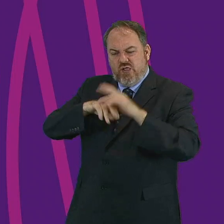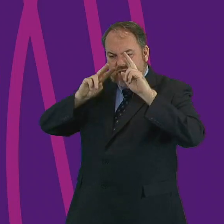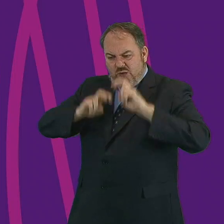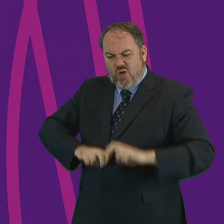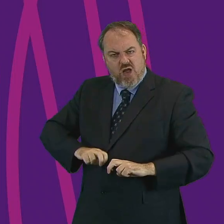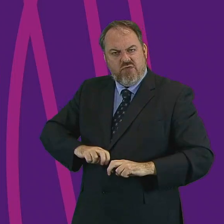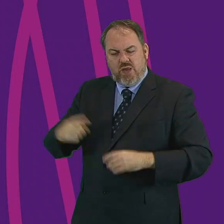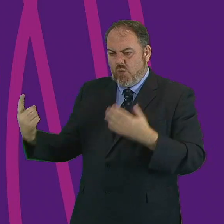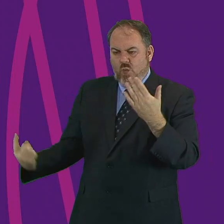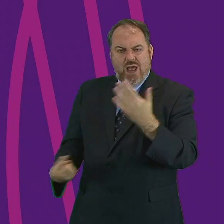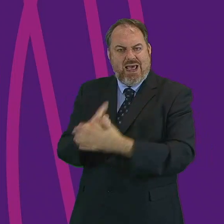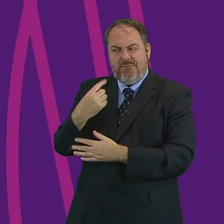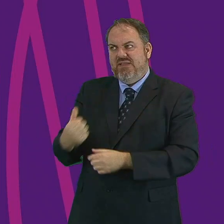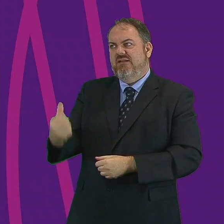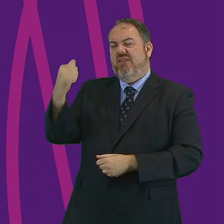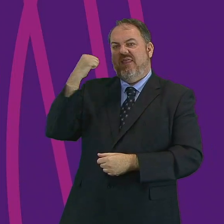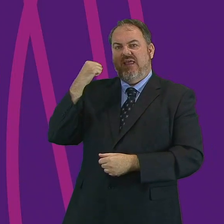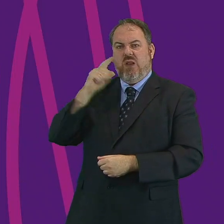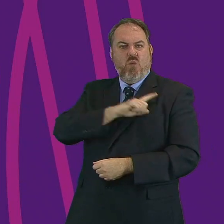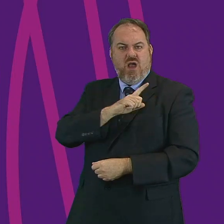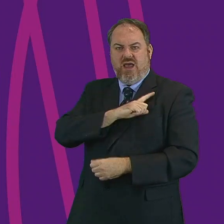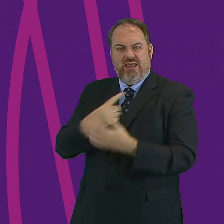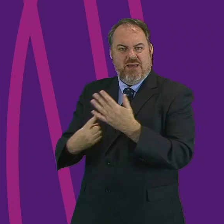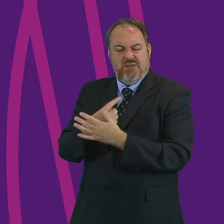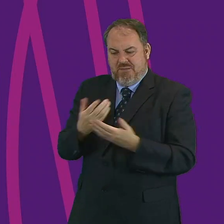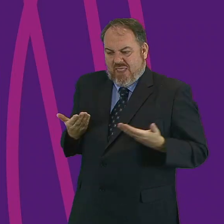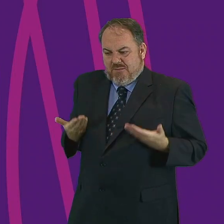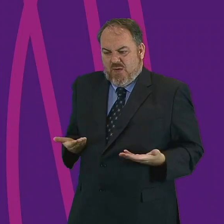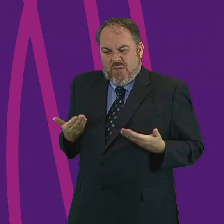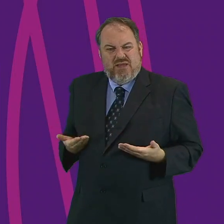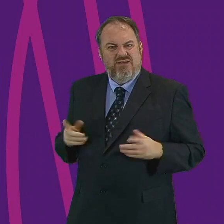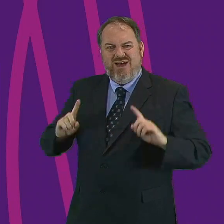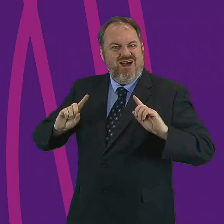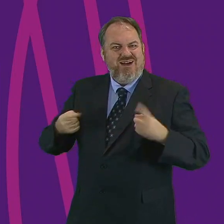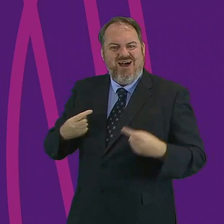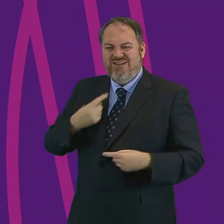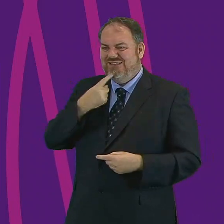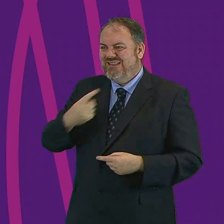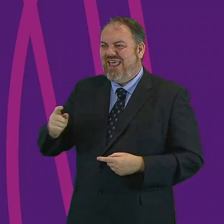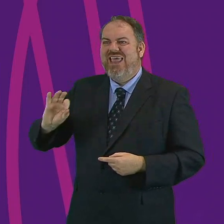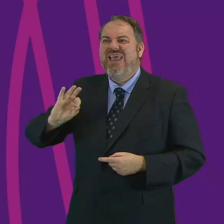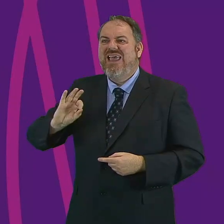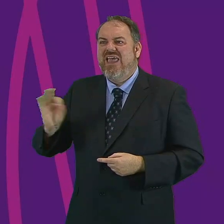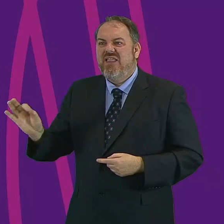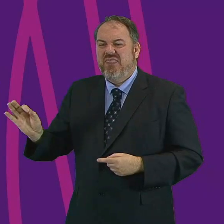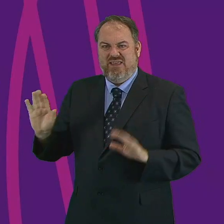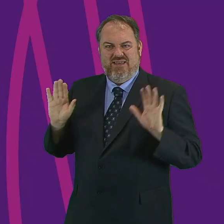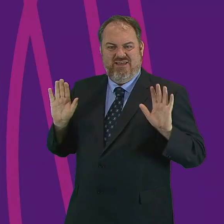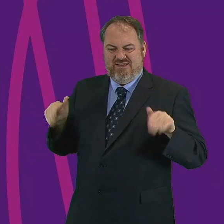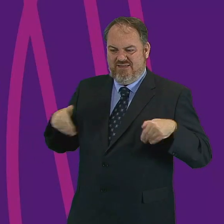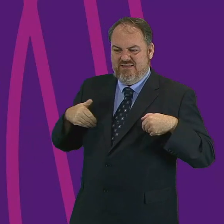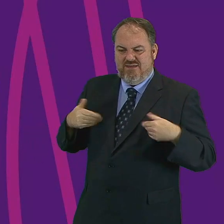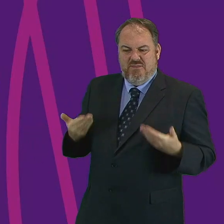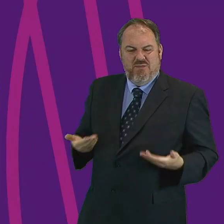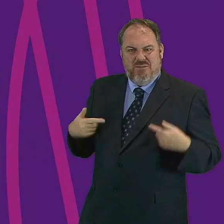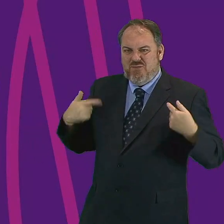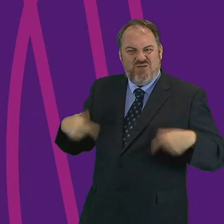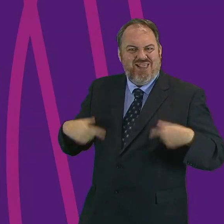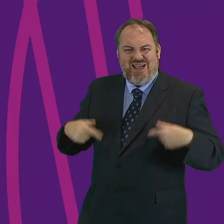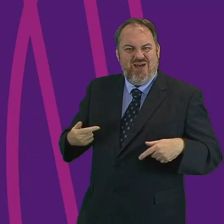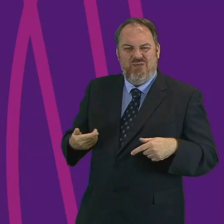himself. So I will be deliberately very limited in what I say, because it would be completely inappropriate for me to do anything